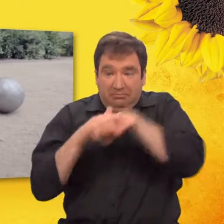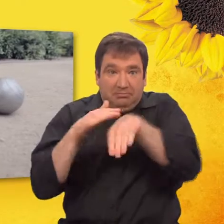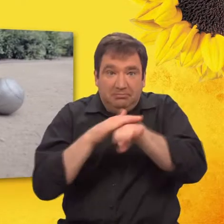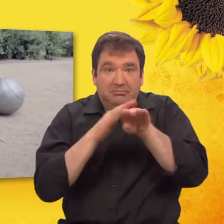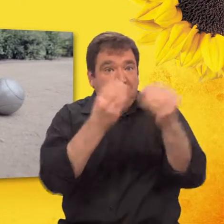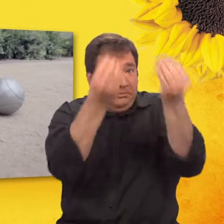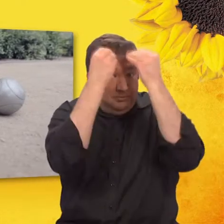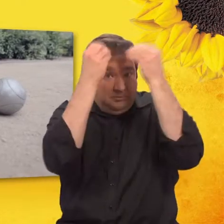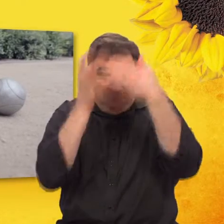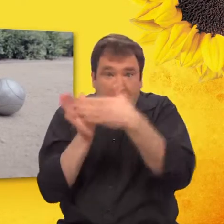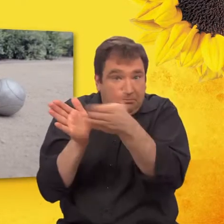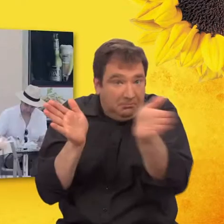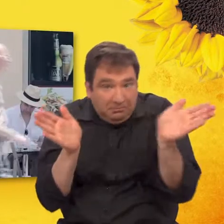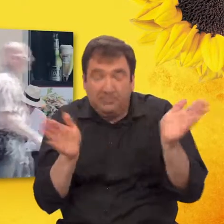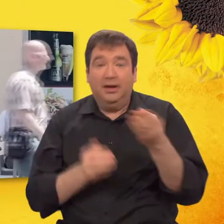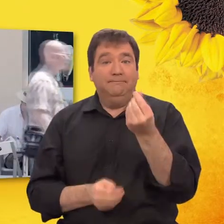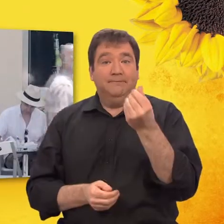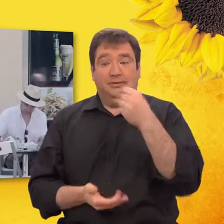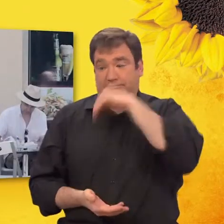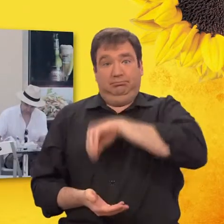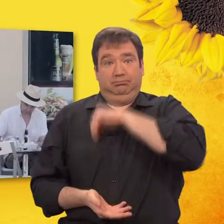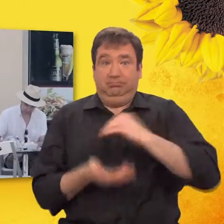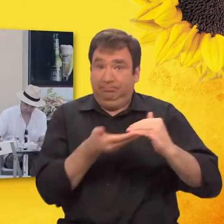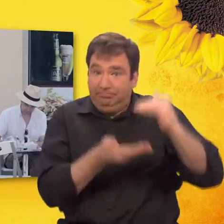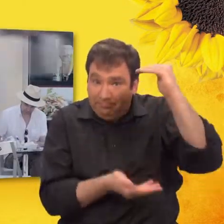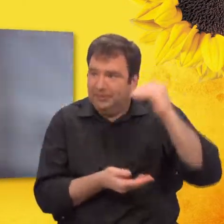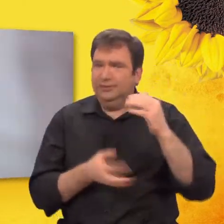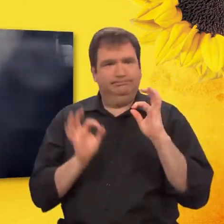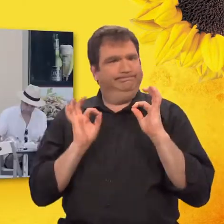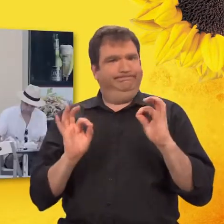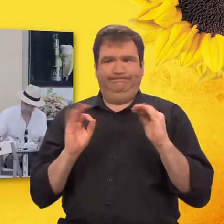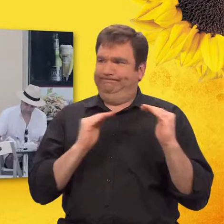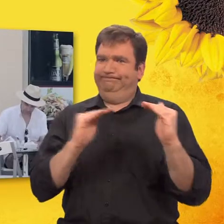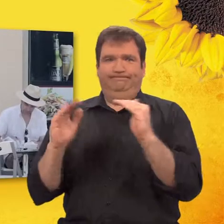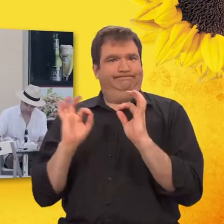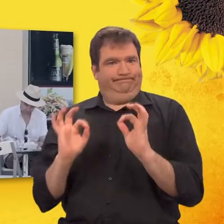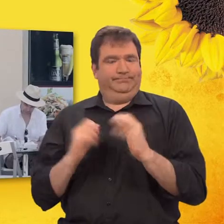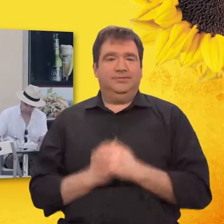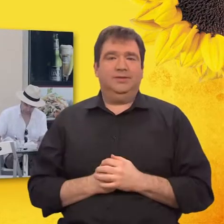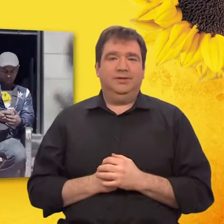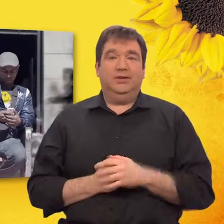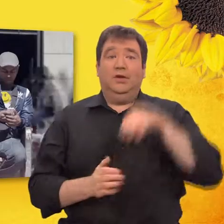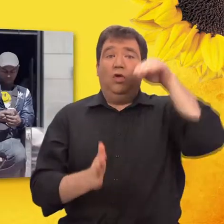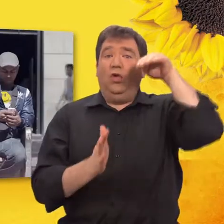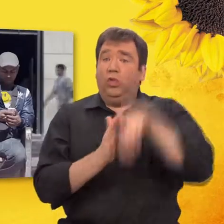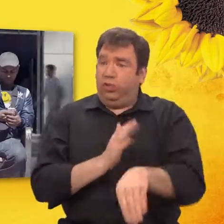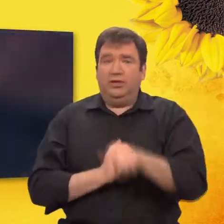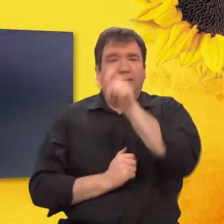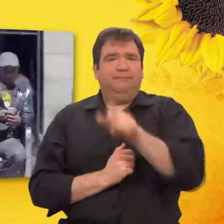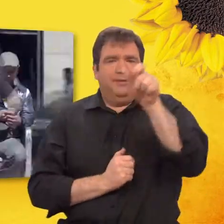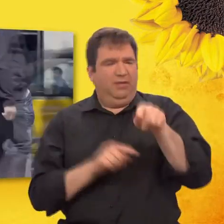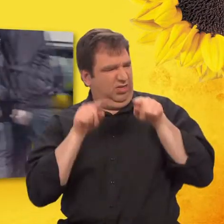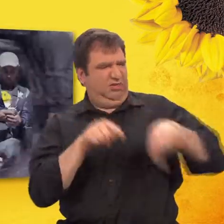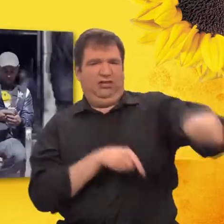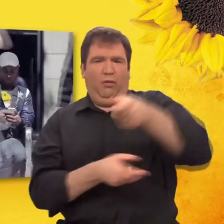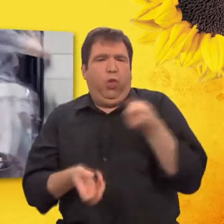It was also a time of wider access to education, better wages, and more security. When the crisis